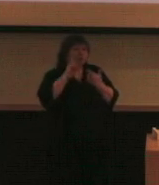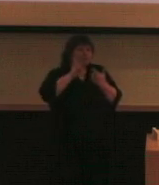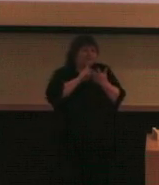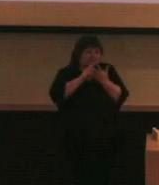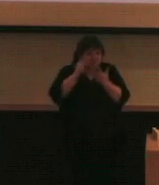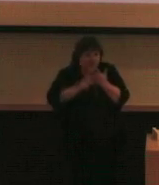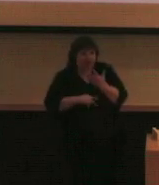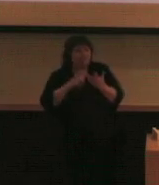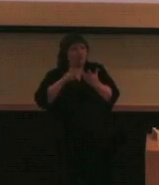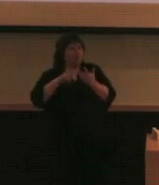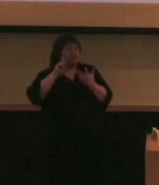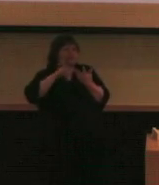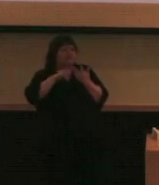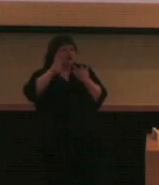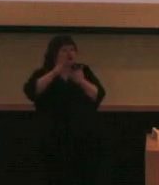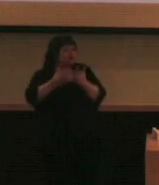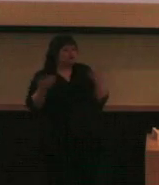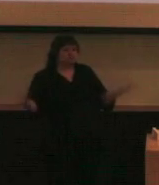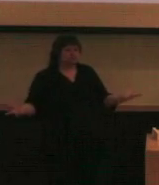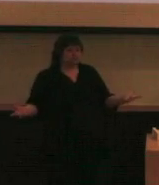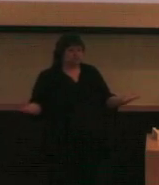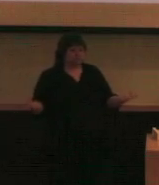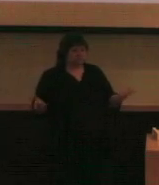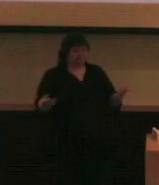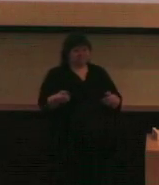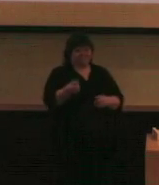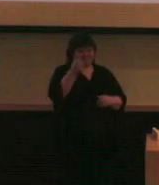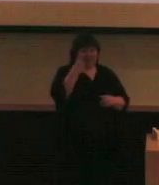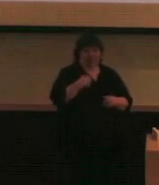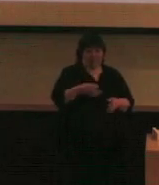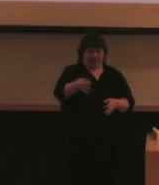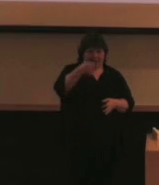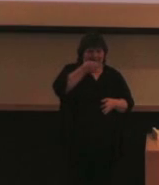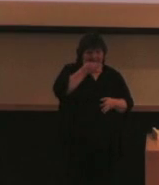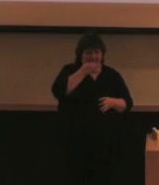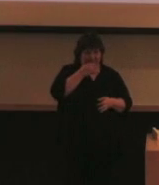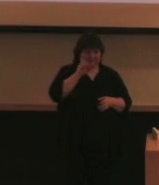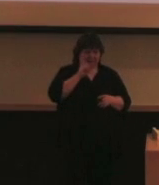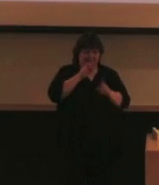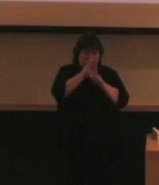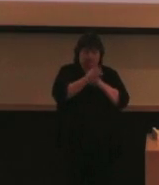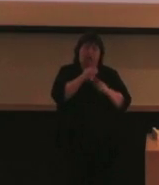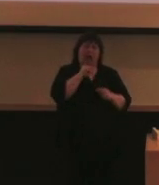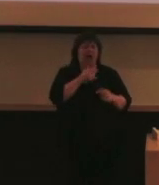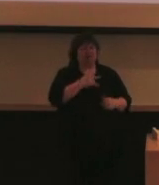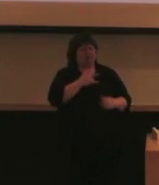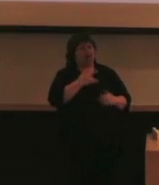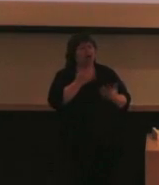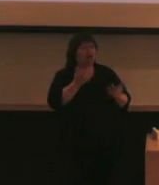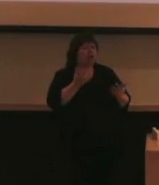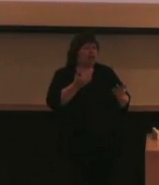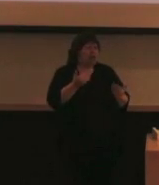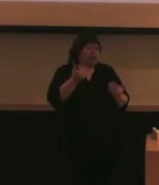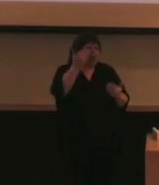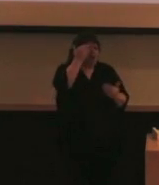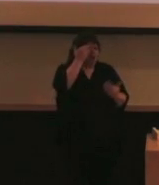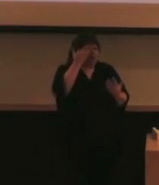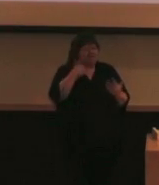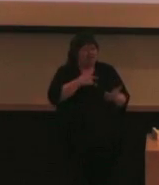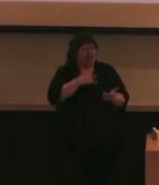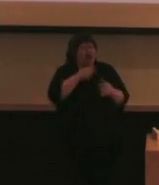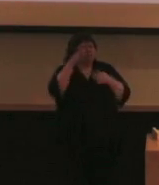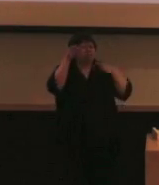or anything else about deaf culture? Although I'm not an expert, I feel like I am pretty proficient in the area, and I feel like I could